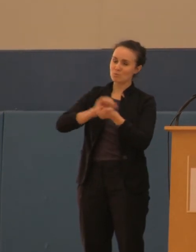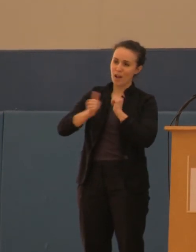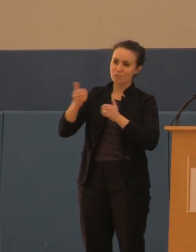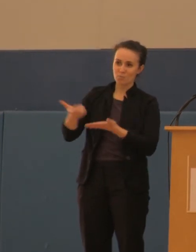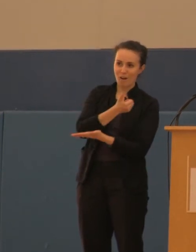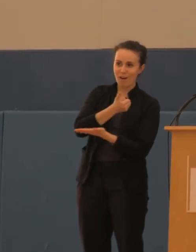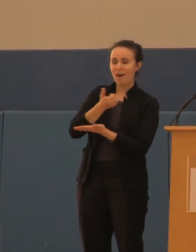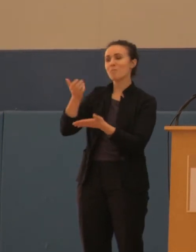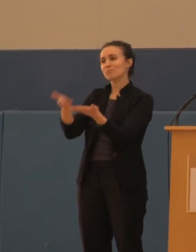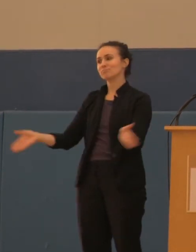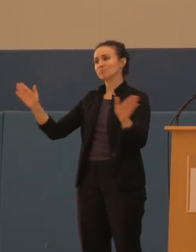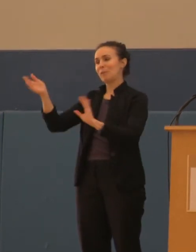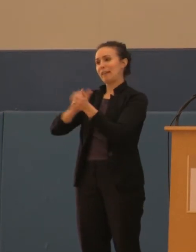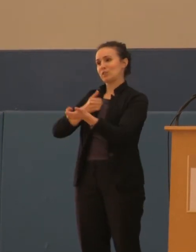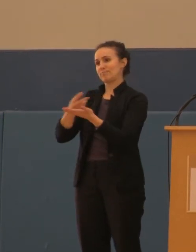general